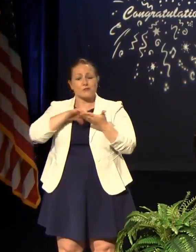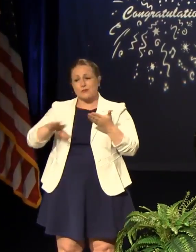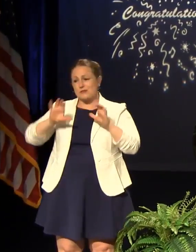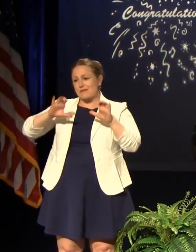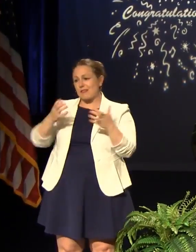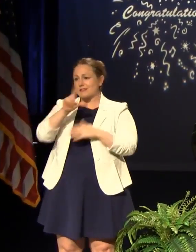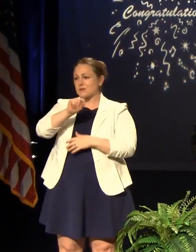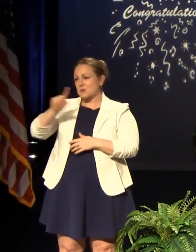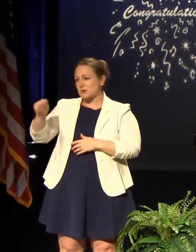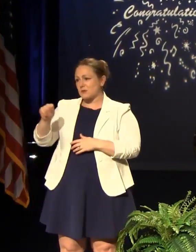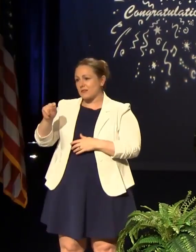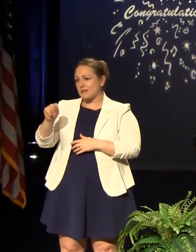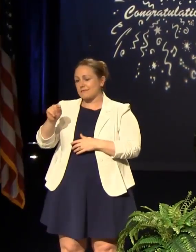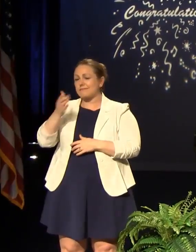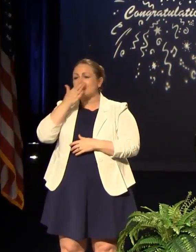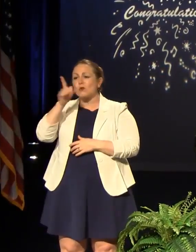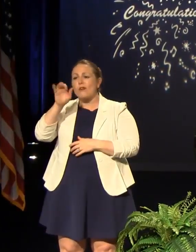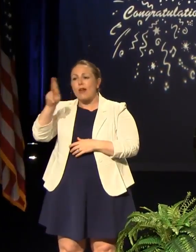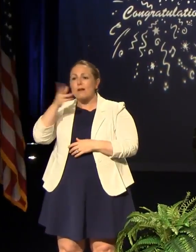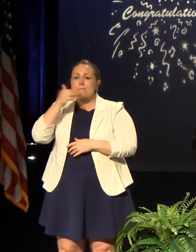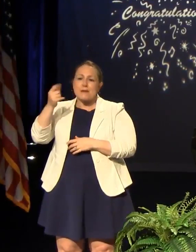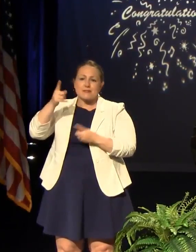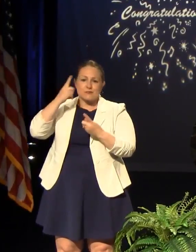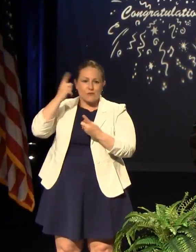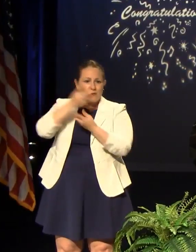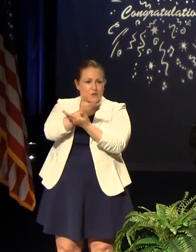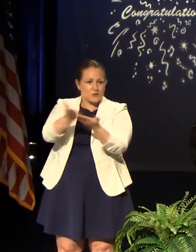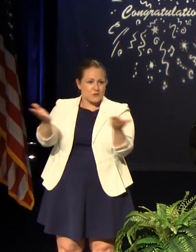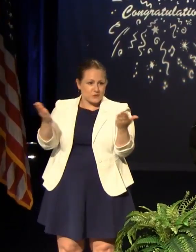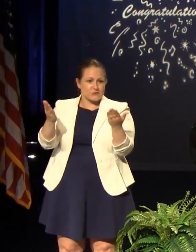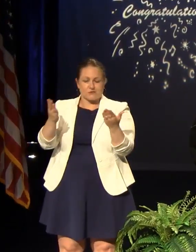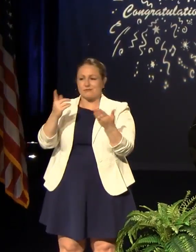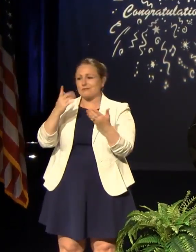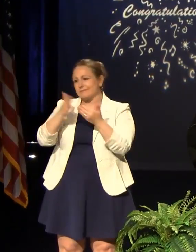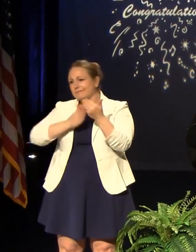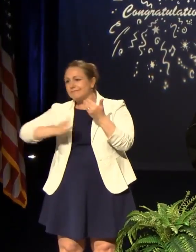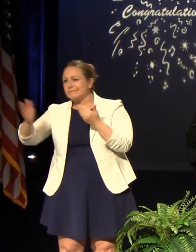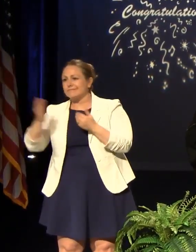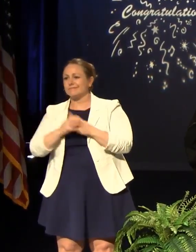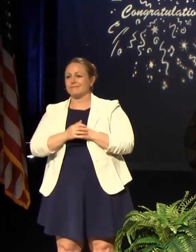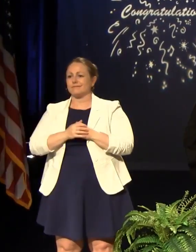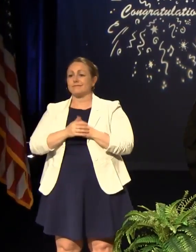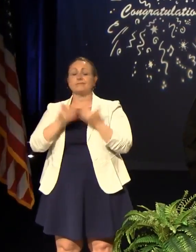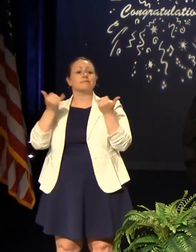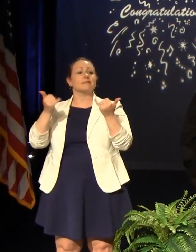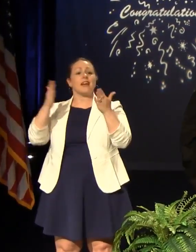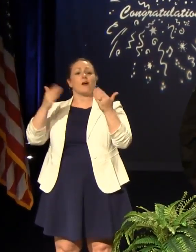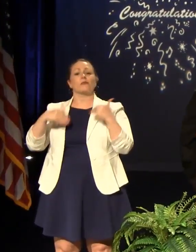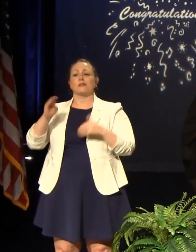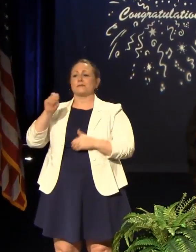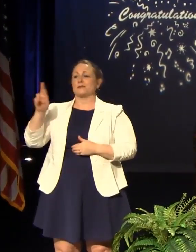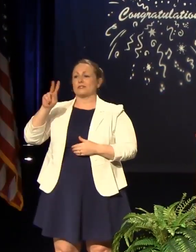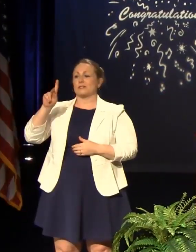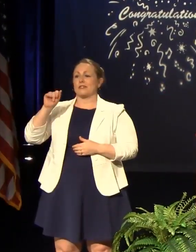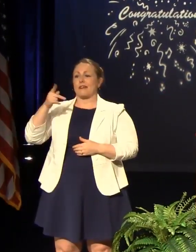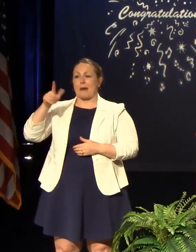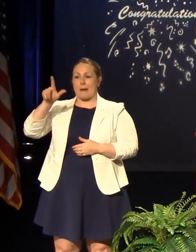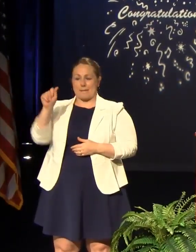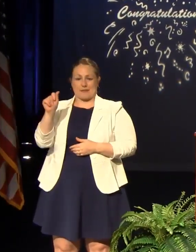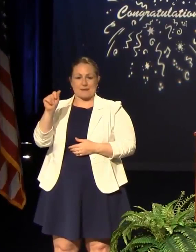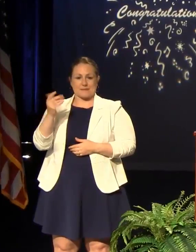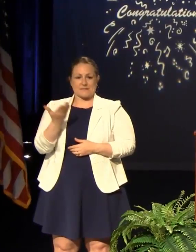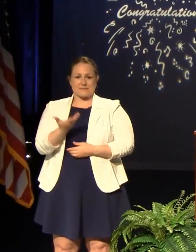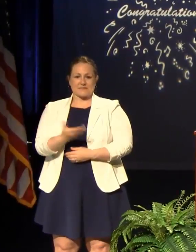2020 and all the best to you moving forward. I now present, or I'd like to call back Mr. Kepler to the podium. Thank you.